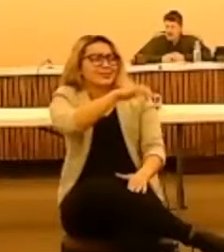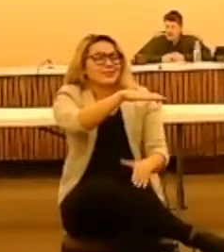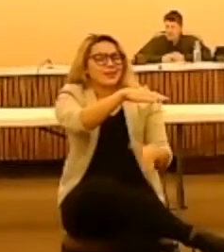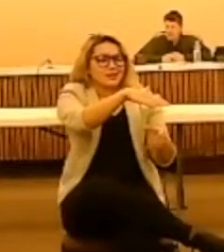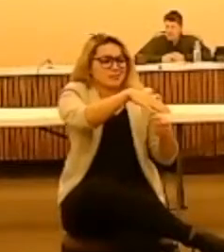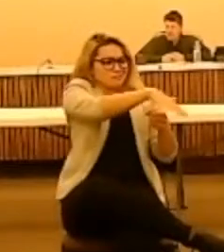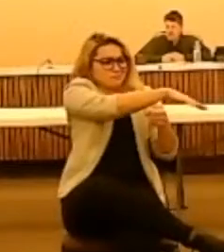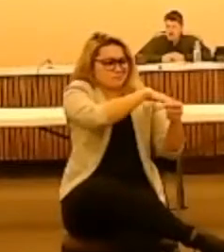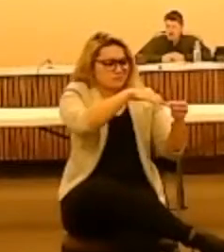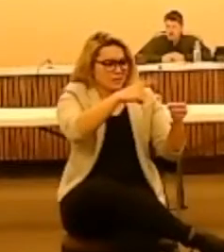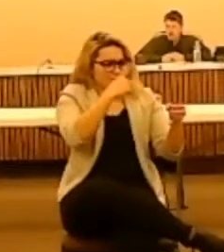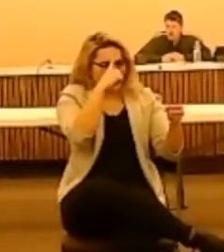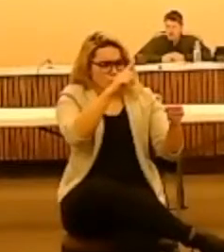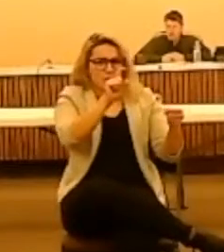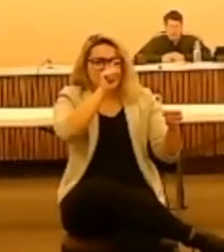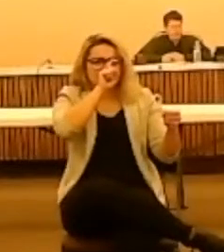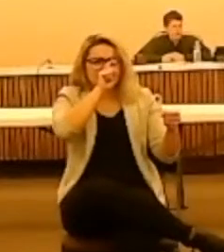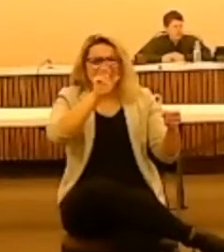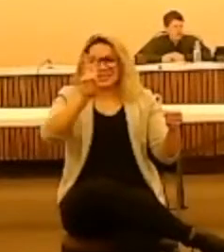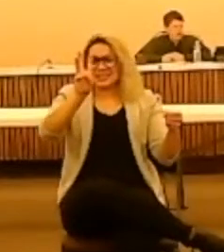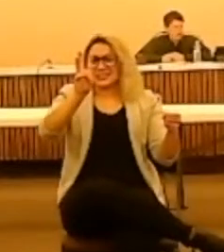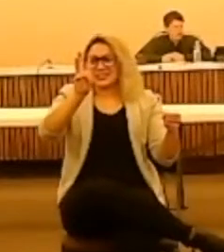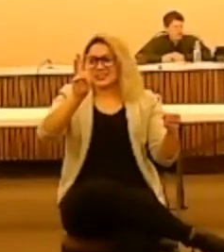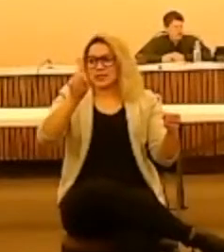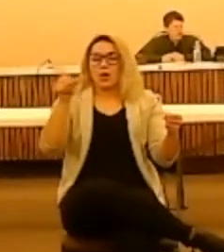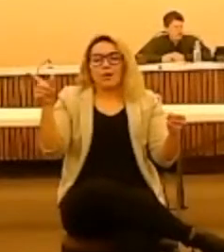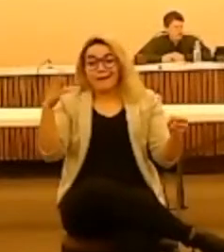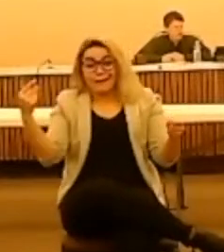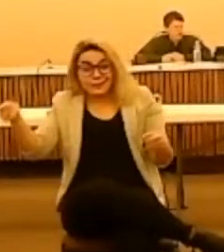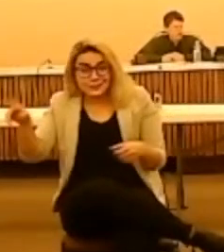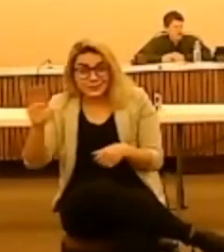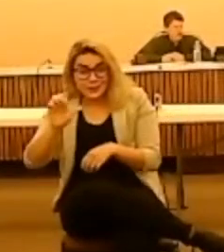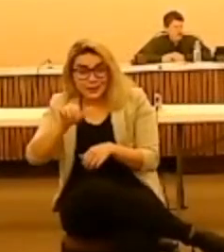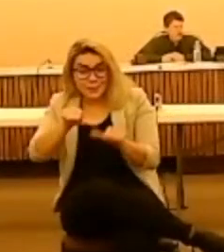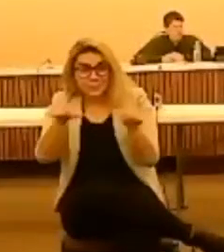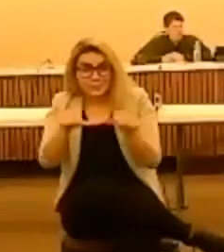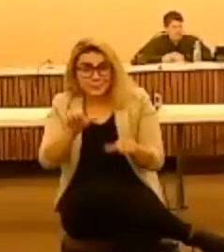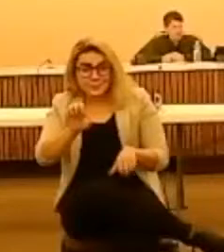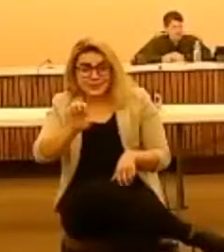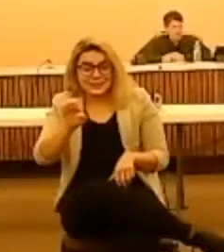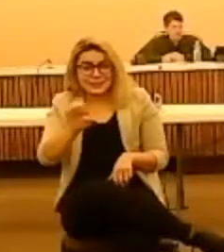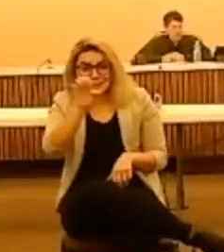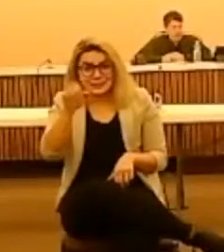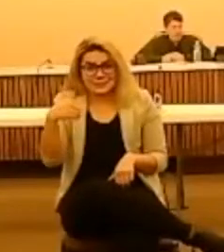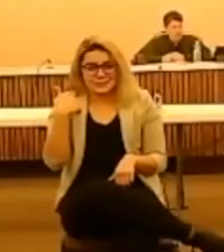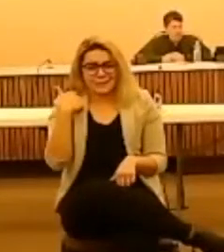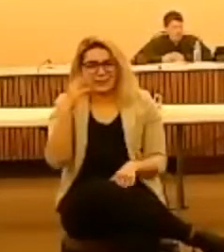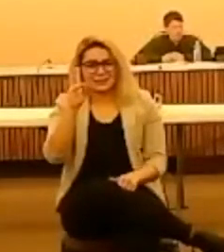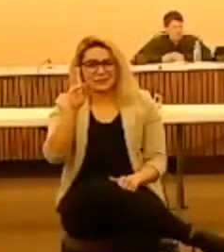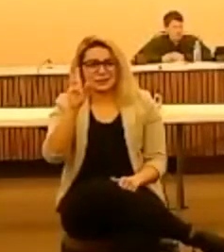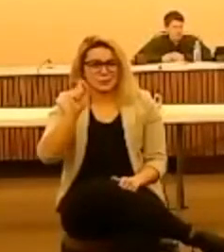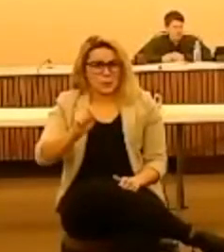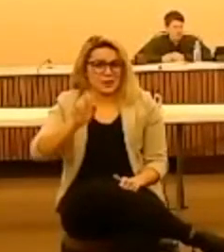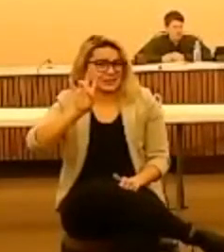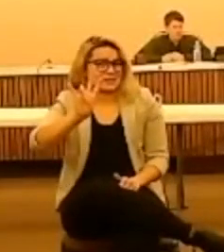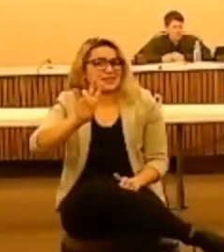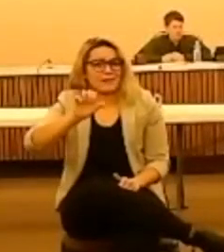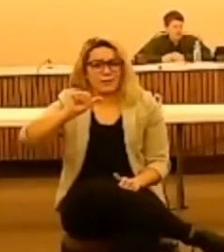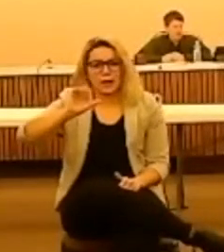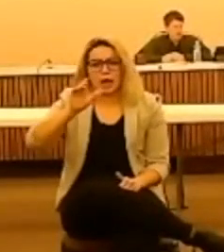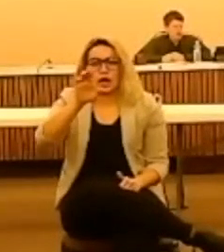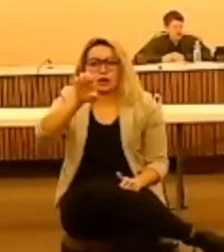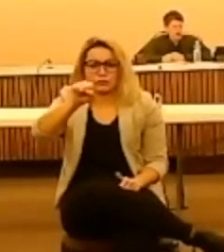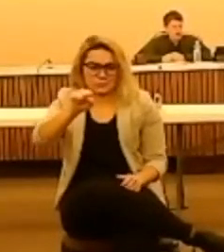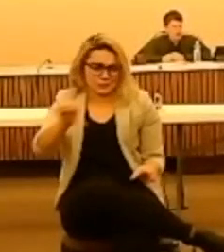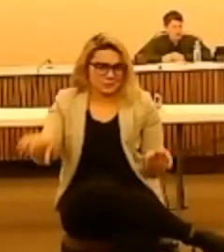6.7, I think it was, acres of open space to be added to the existing 9 acres. There's going to be close